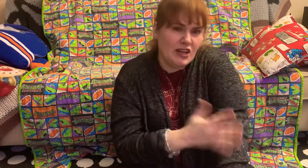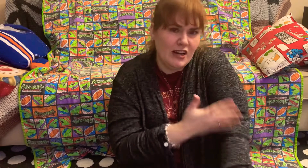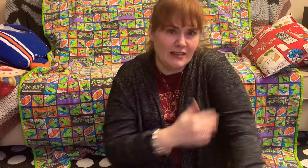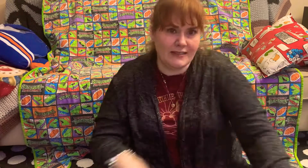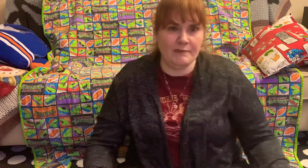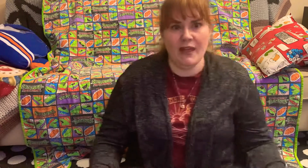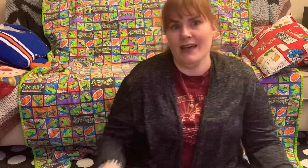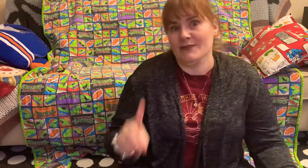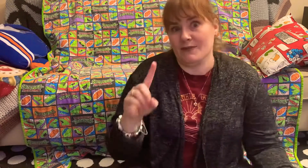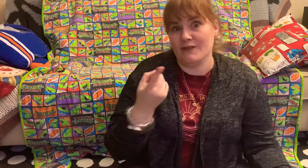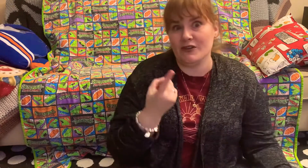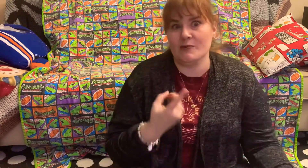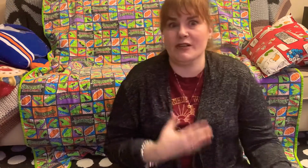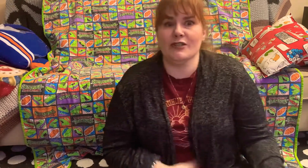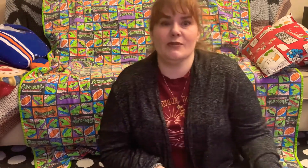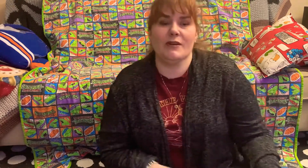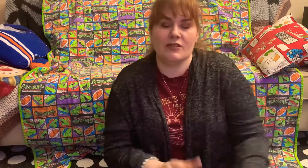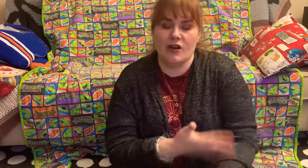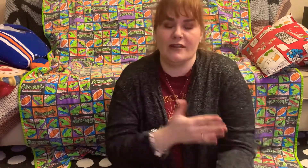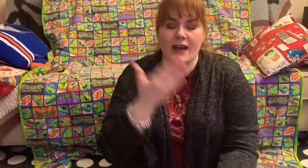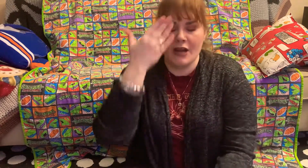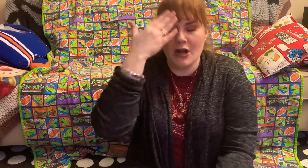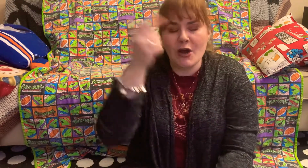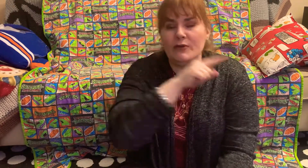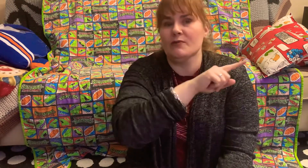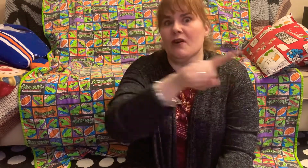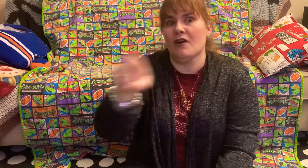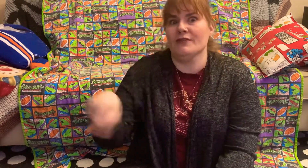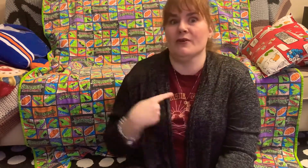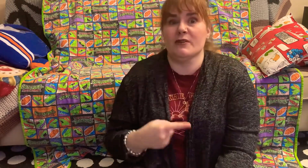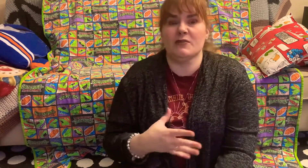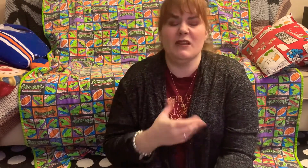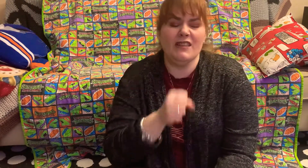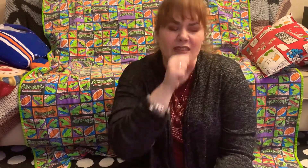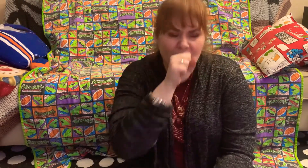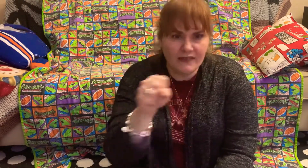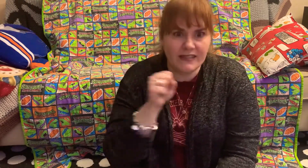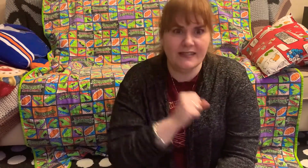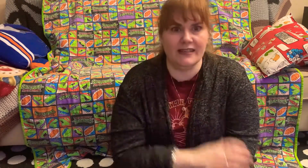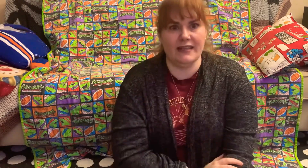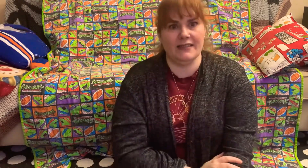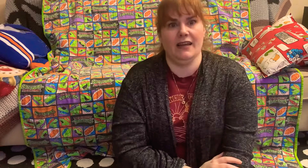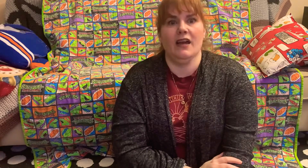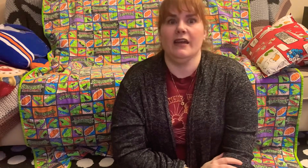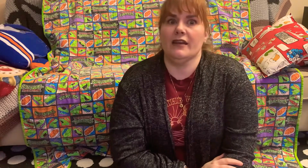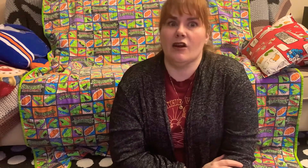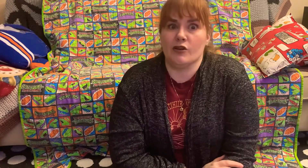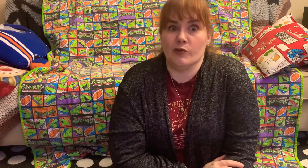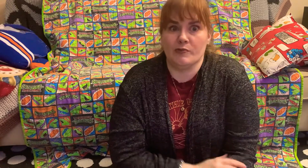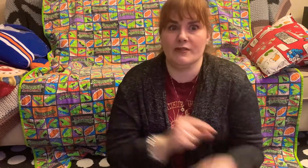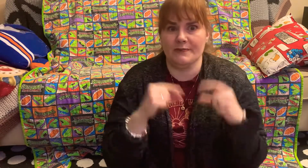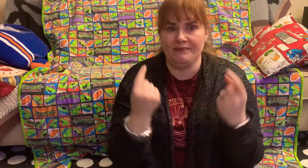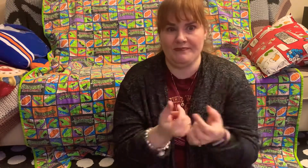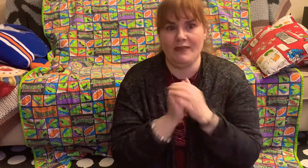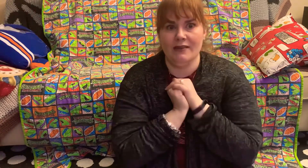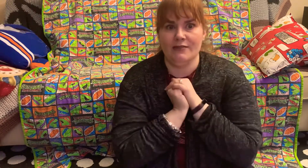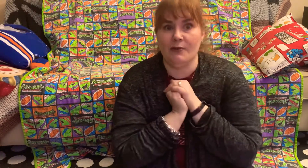songs. So first we're gonna do a song that I know you all know because we love to sing it in our groups. So here we